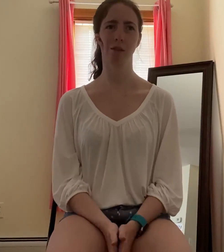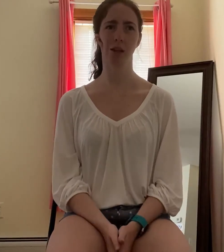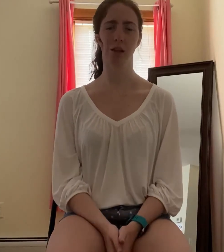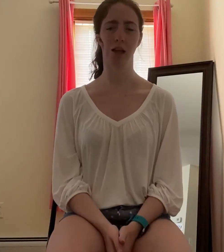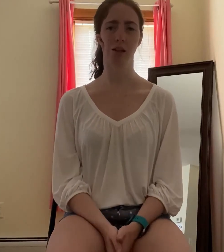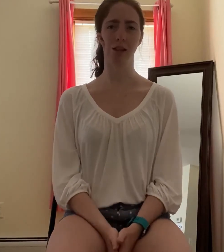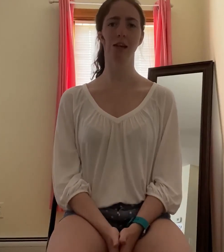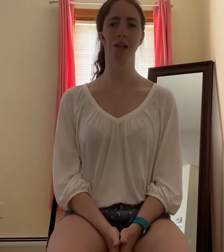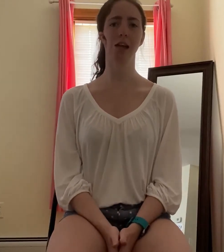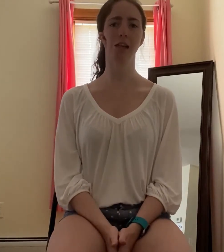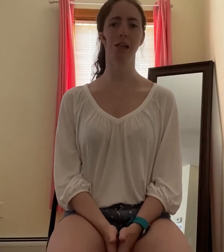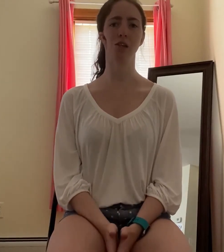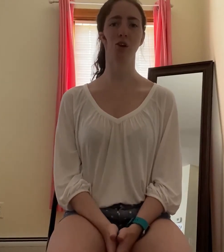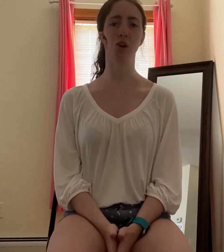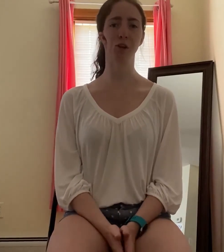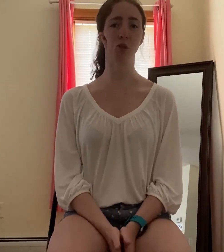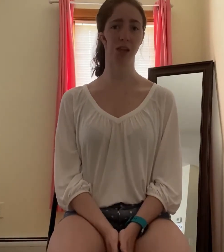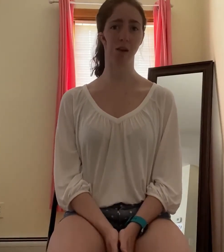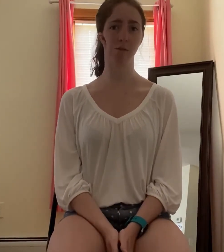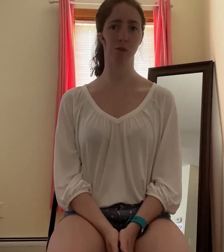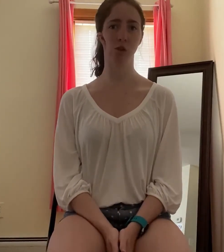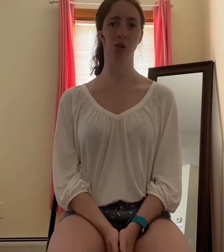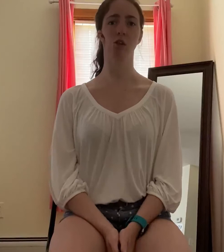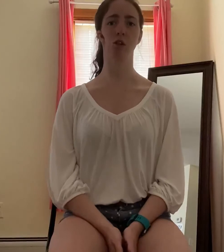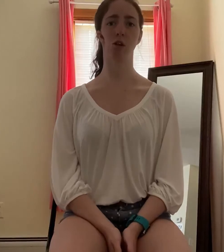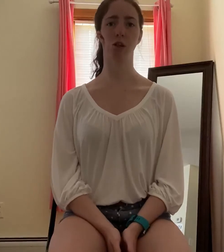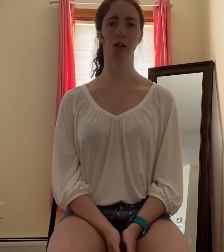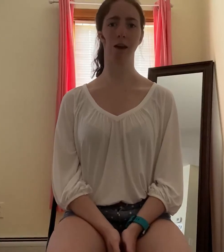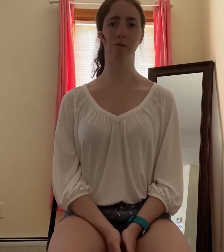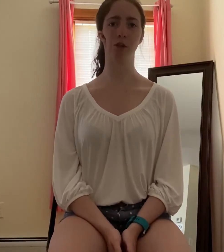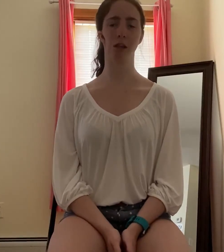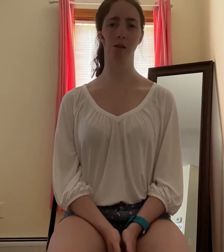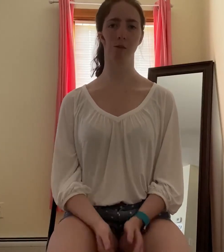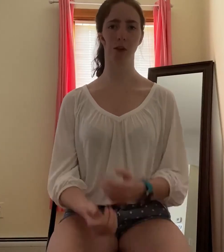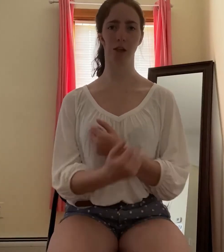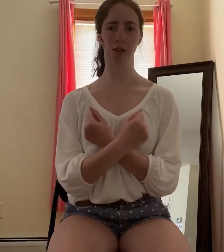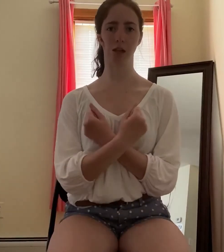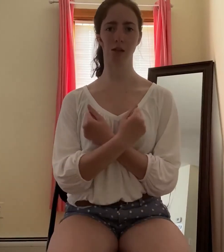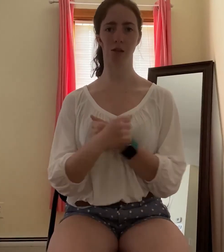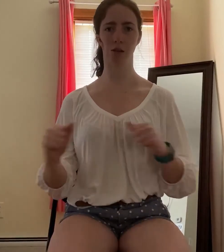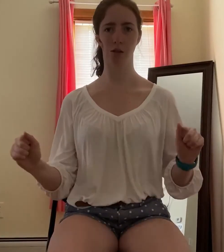And then the next sign is, are you safe? So the sign for safe is this.